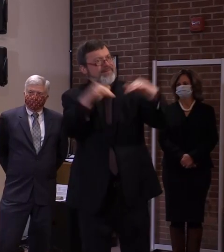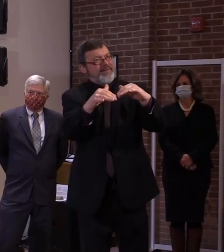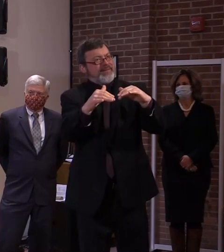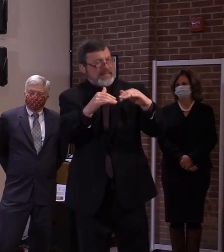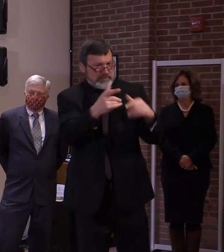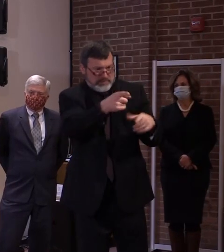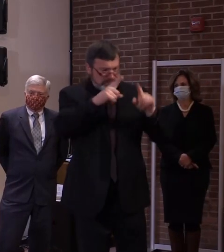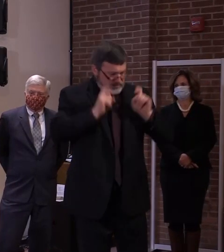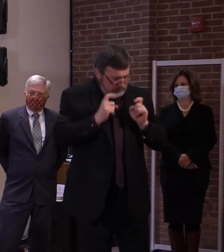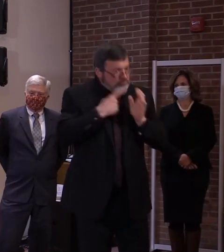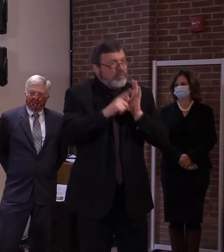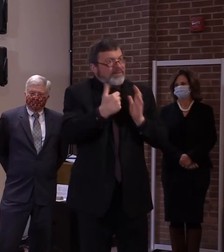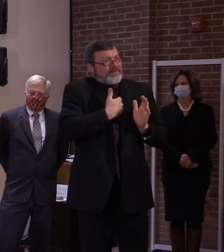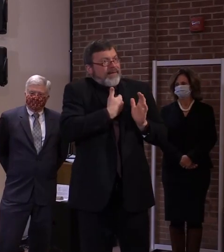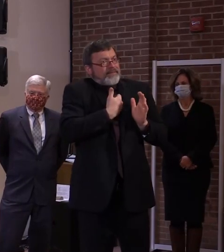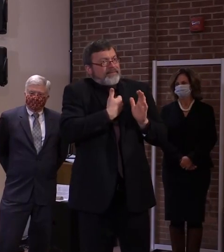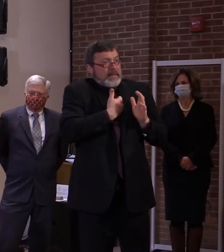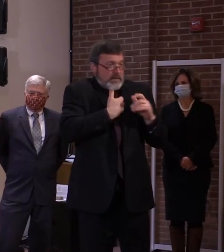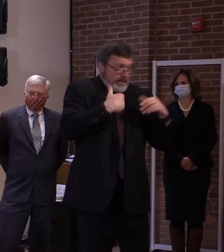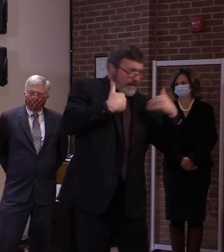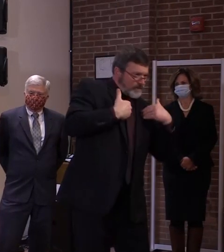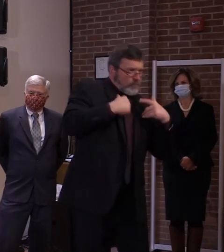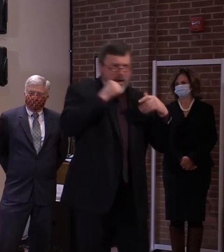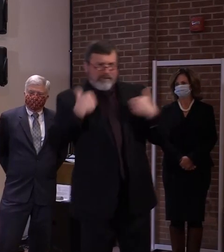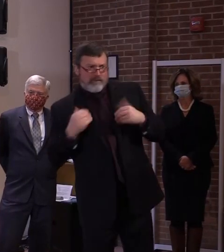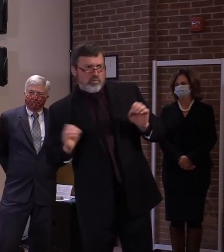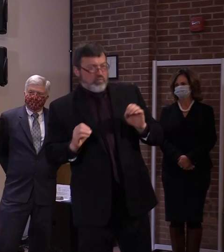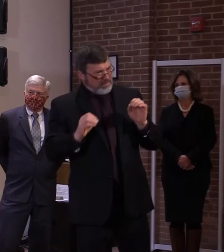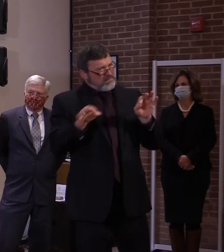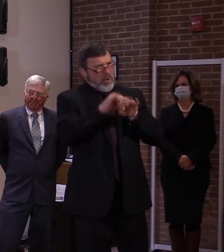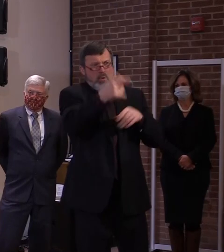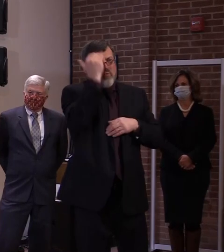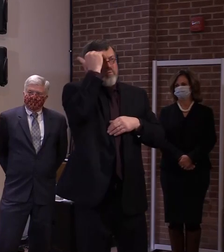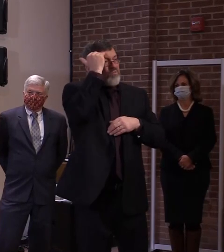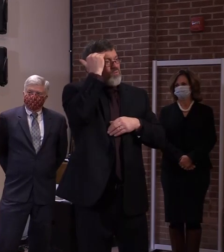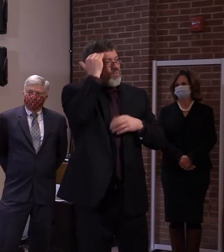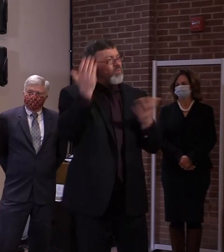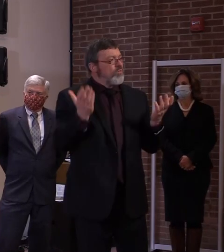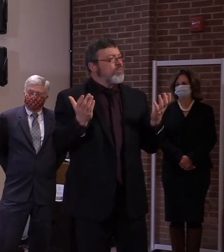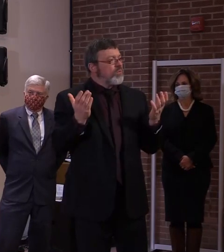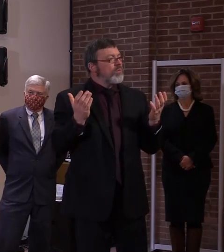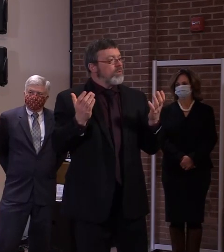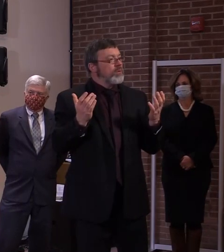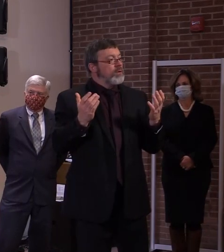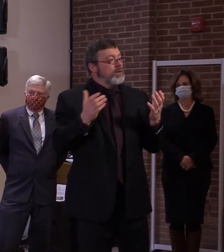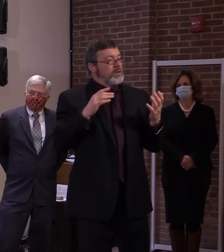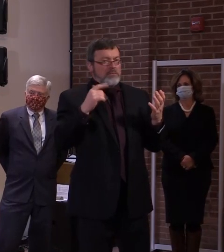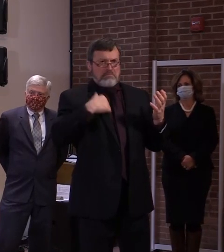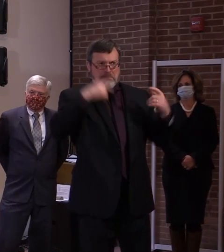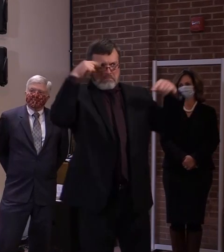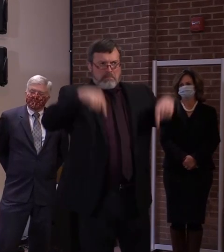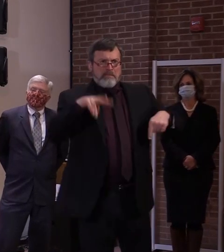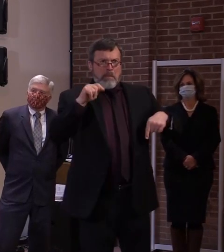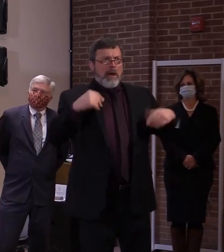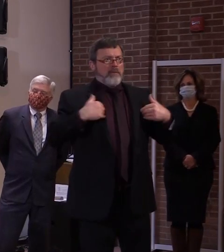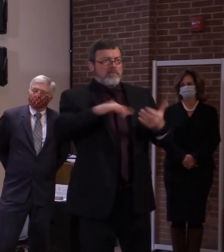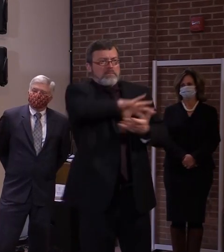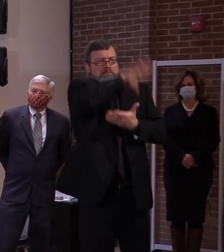Dr. Levine had described over the holiday season. So we believe we're